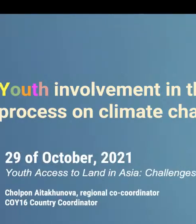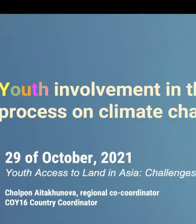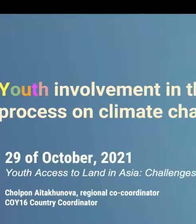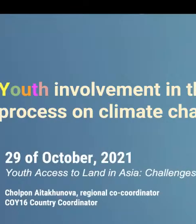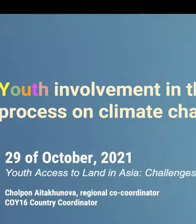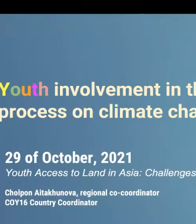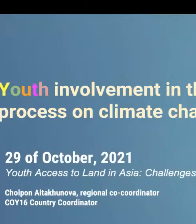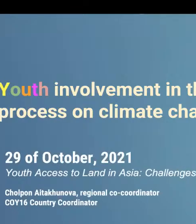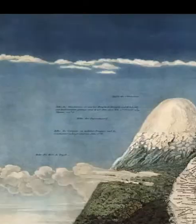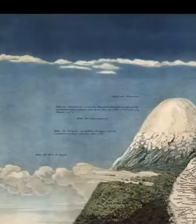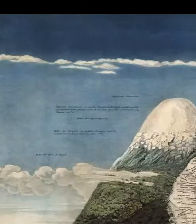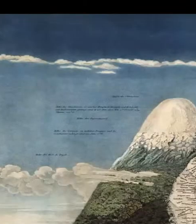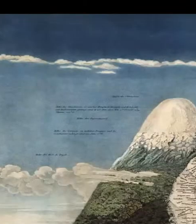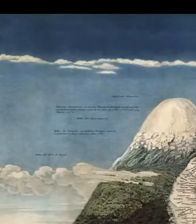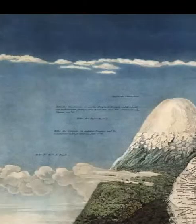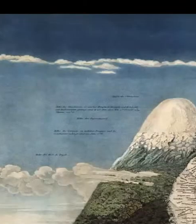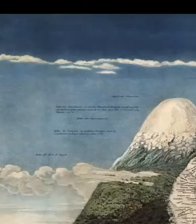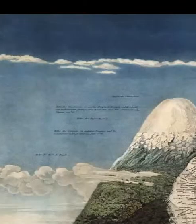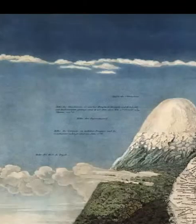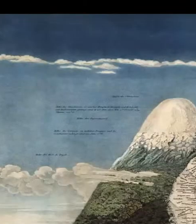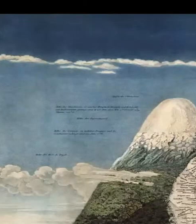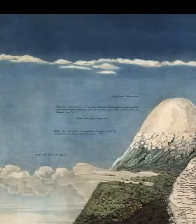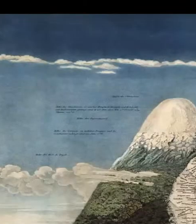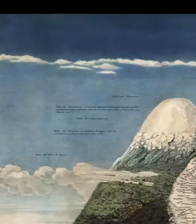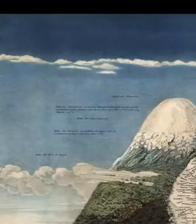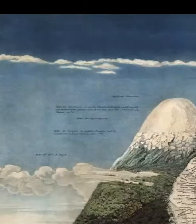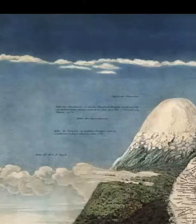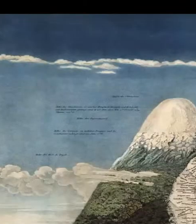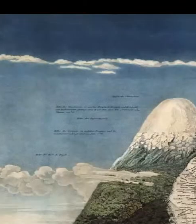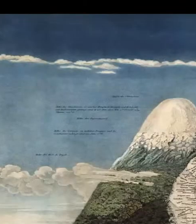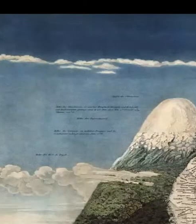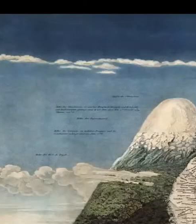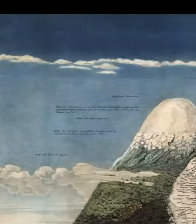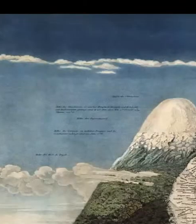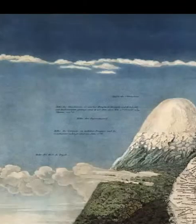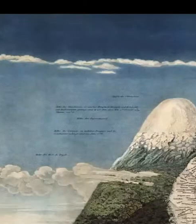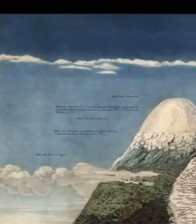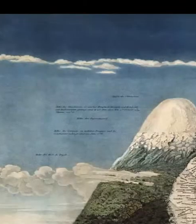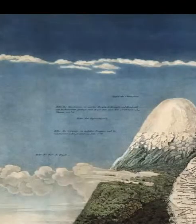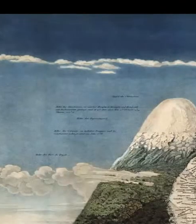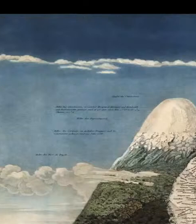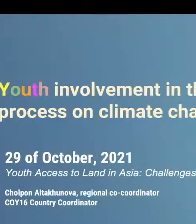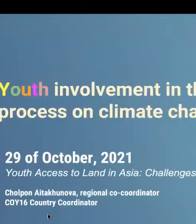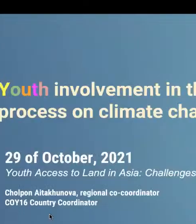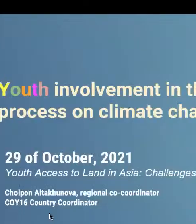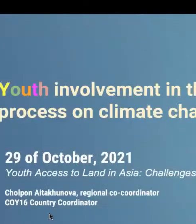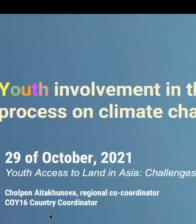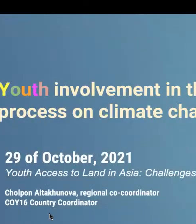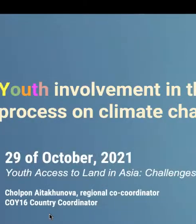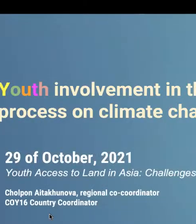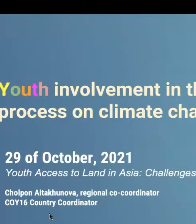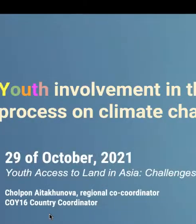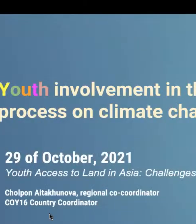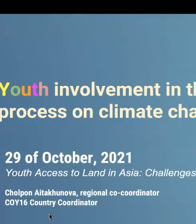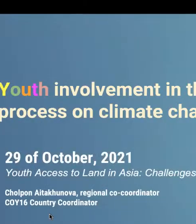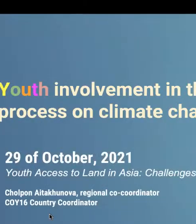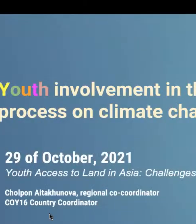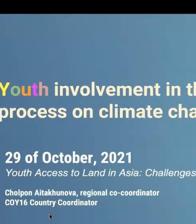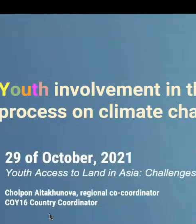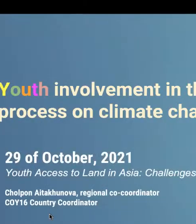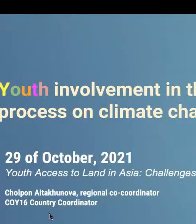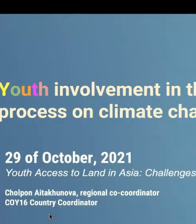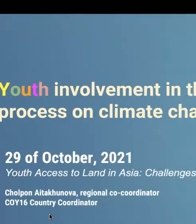the SDGs, they are really one integral agenda. And you know, I would absolutely agree with these